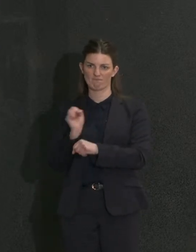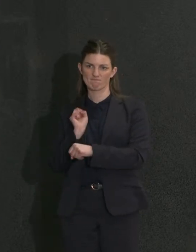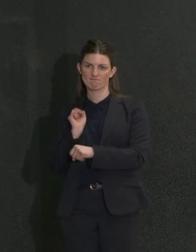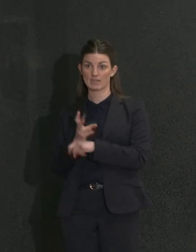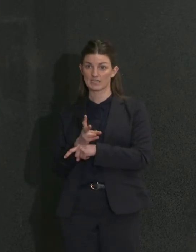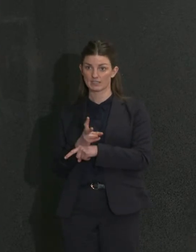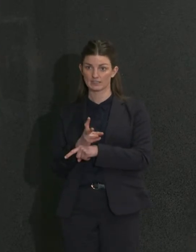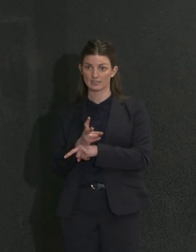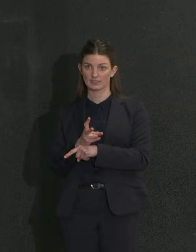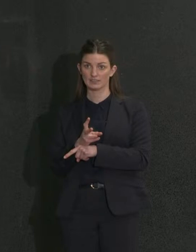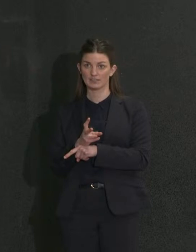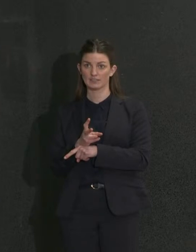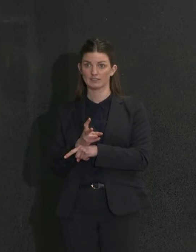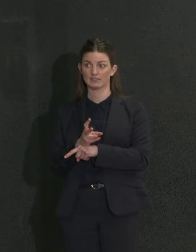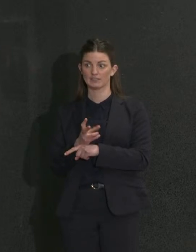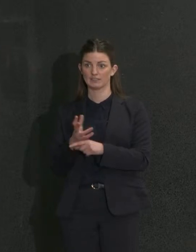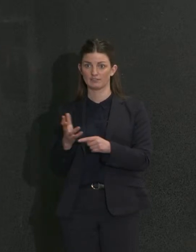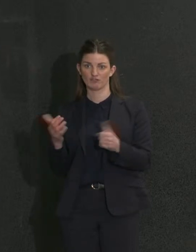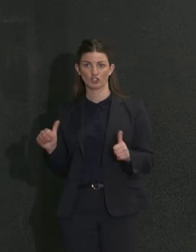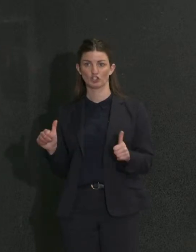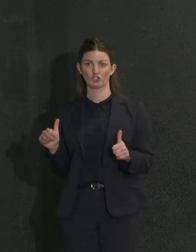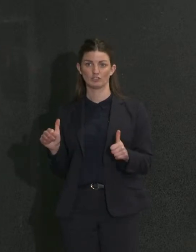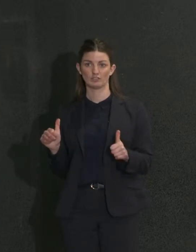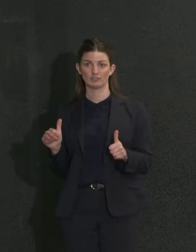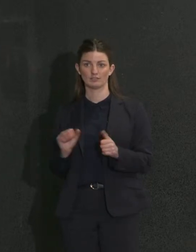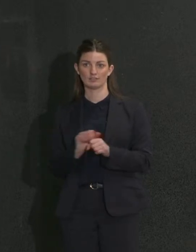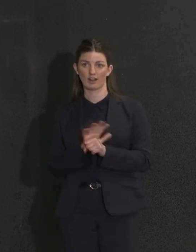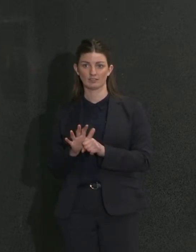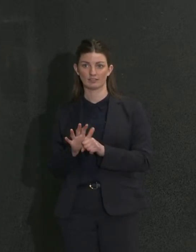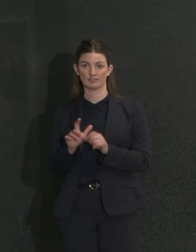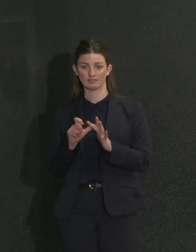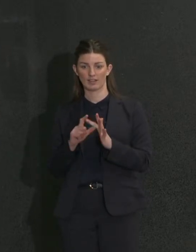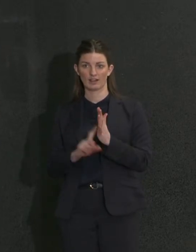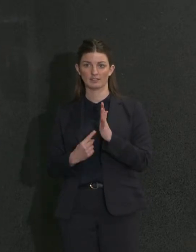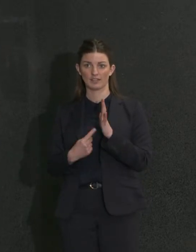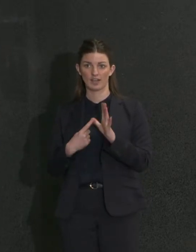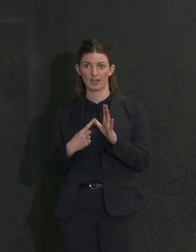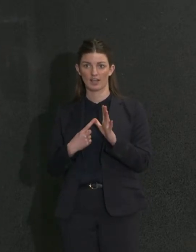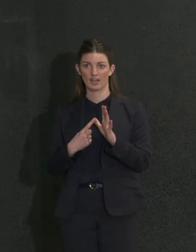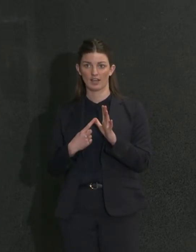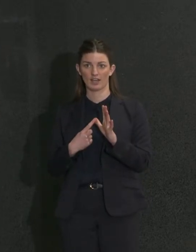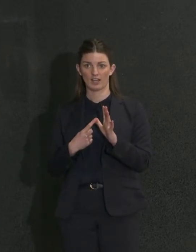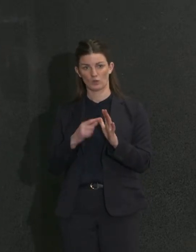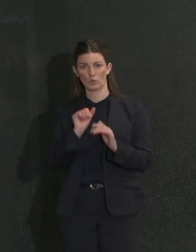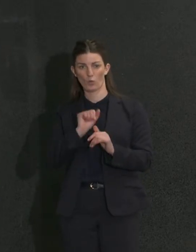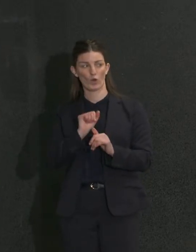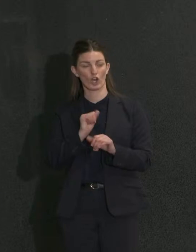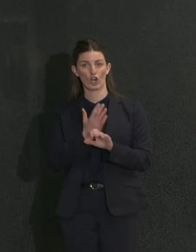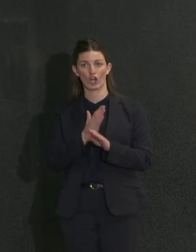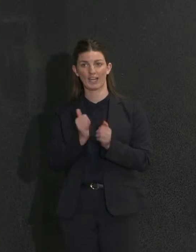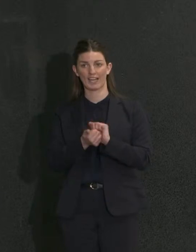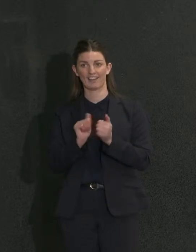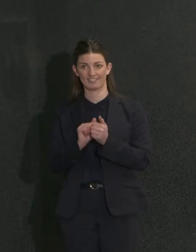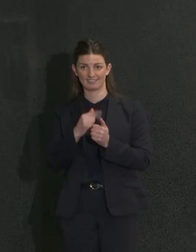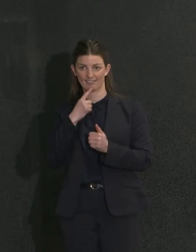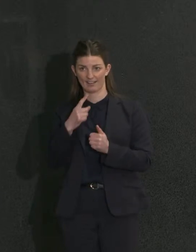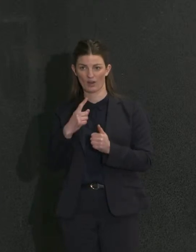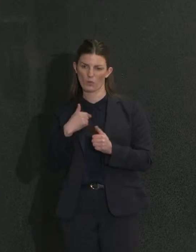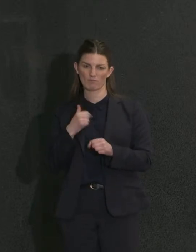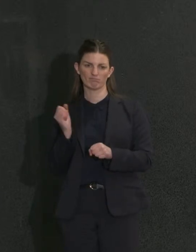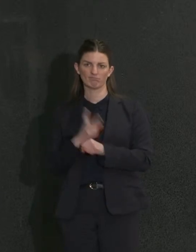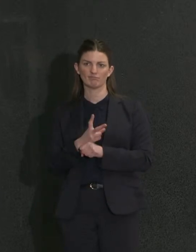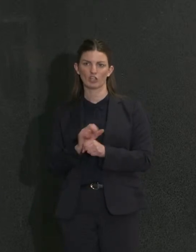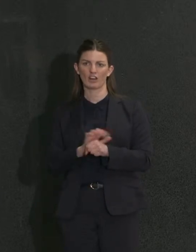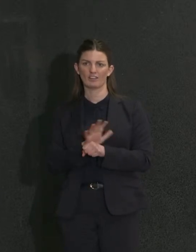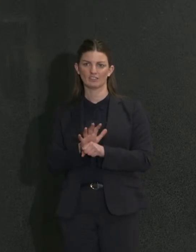it wrong to congratulate Victorians for the amazing job they've done over these 18 months? I don't believe it is. This is, we believe, a separate